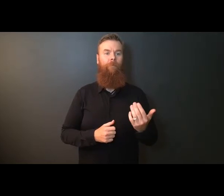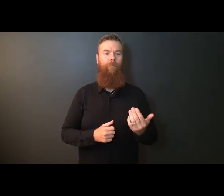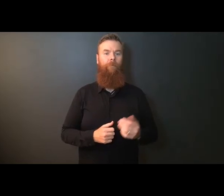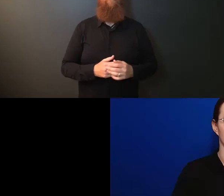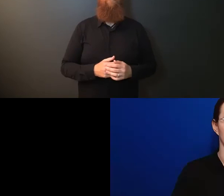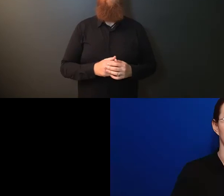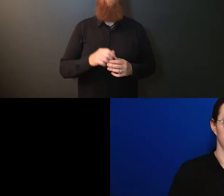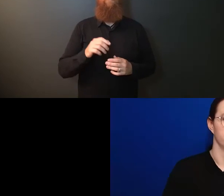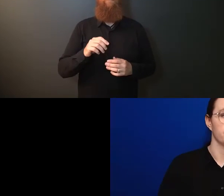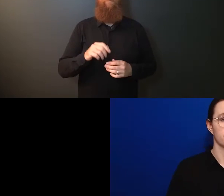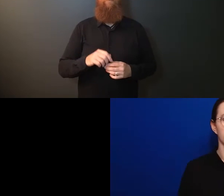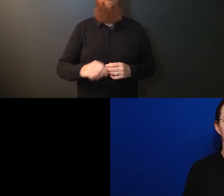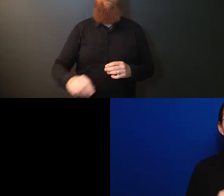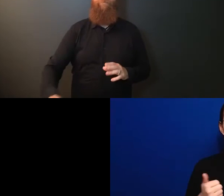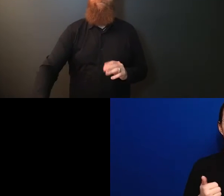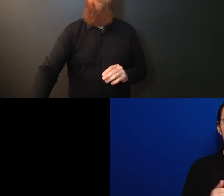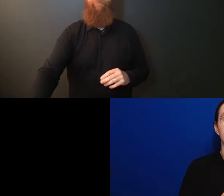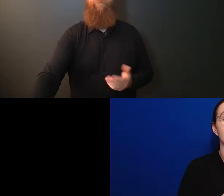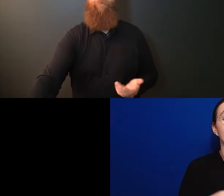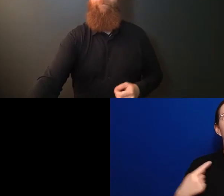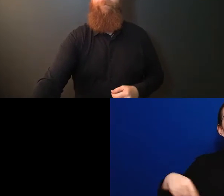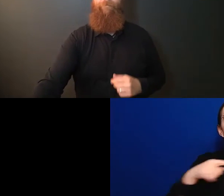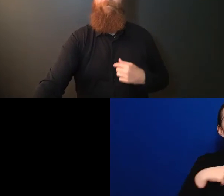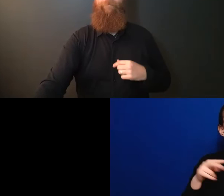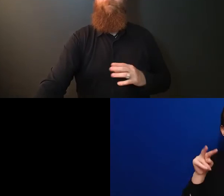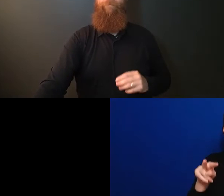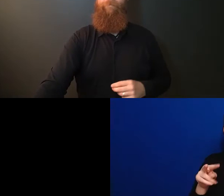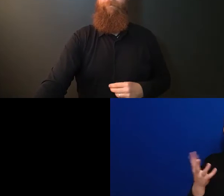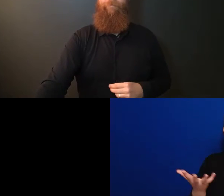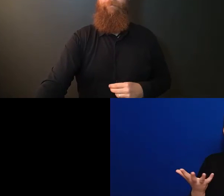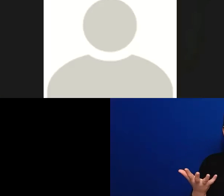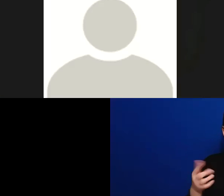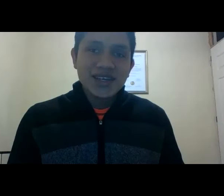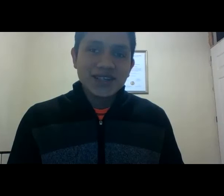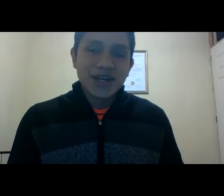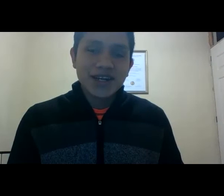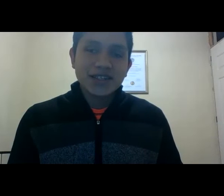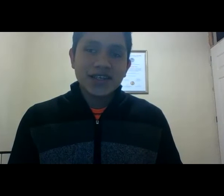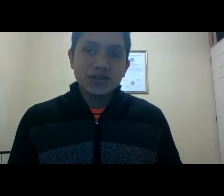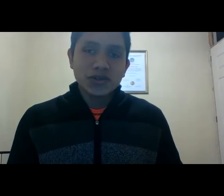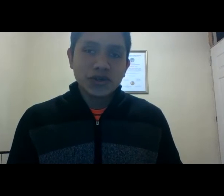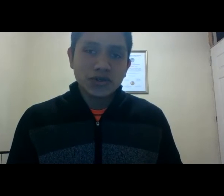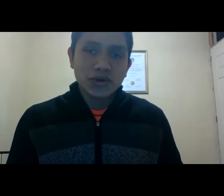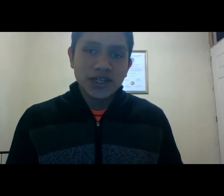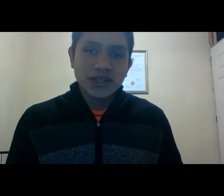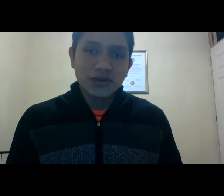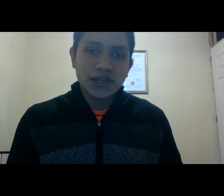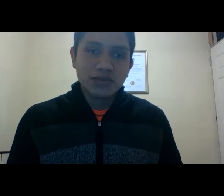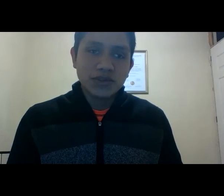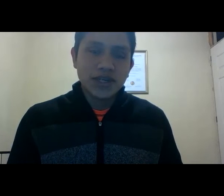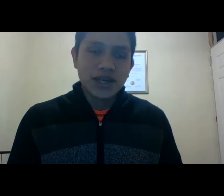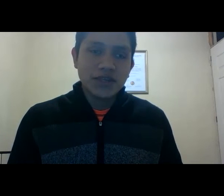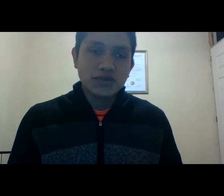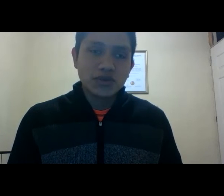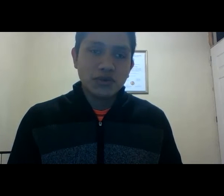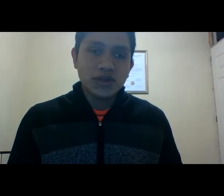As we've been listening during this conference, very interesting conference, I'd like to point out, the